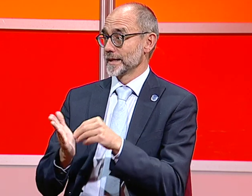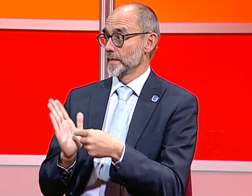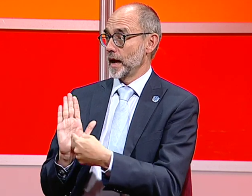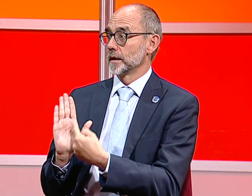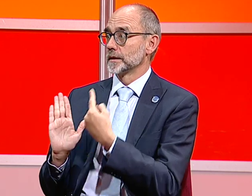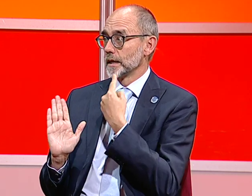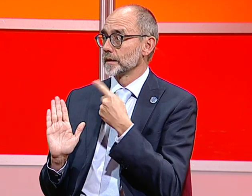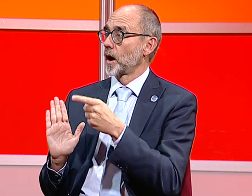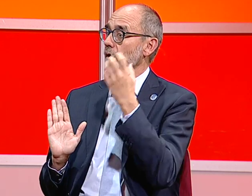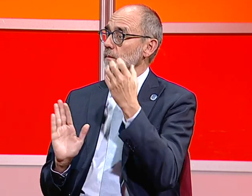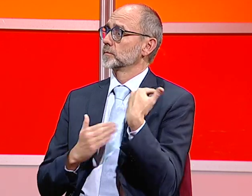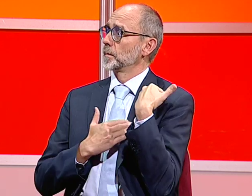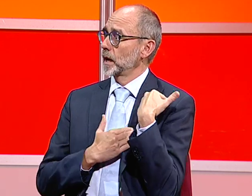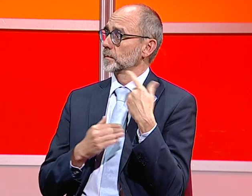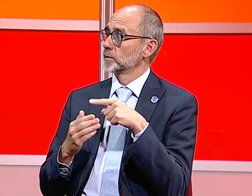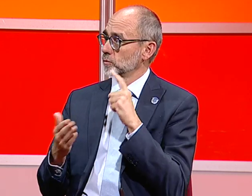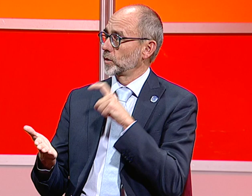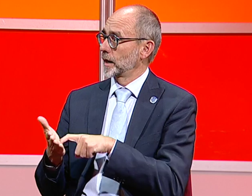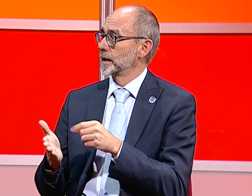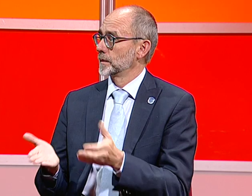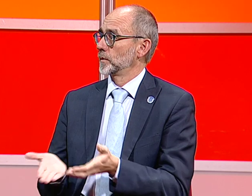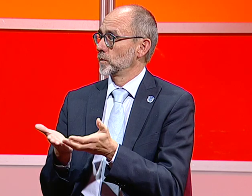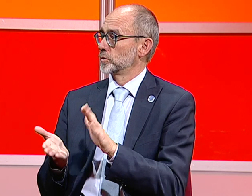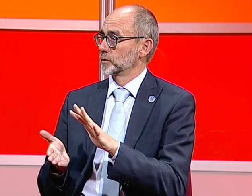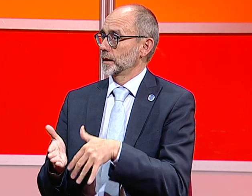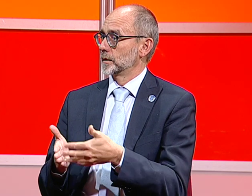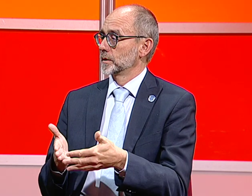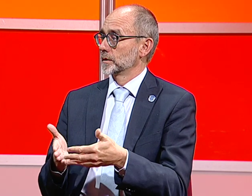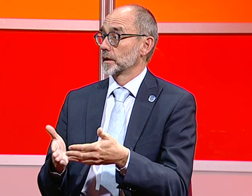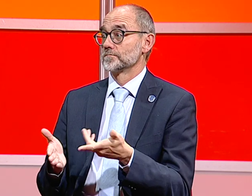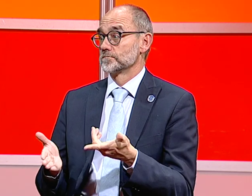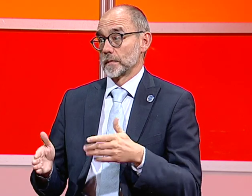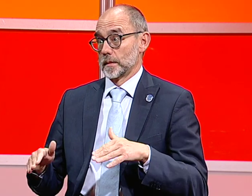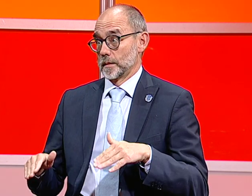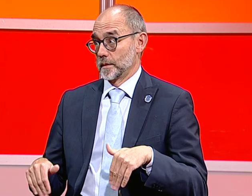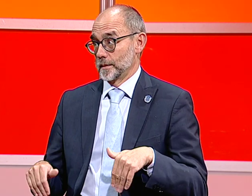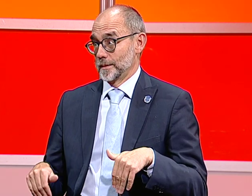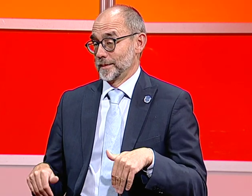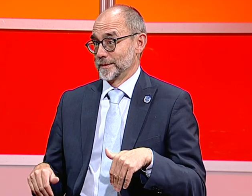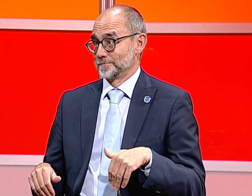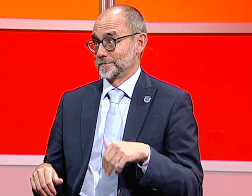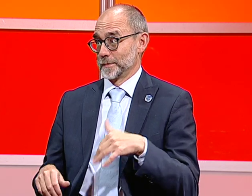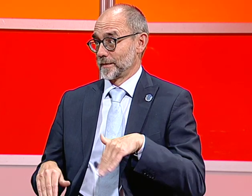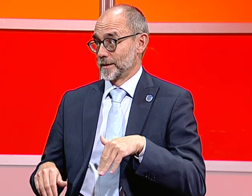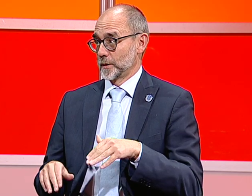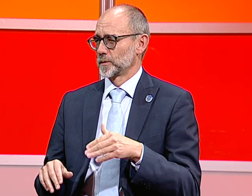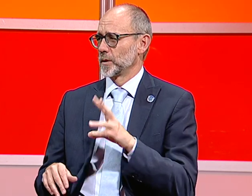official language in Namibia, because the UN Convention on the Rights of People with Disabilities says that you have